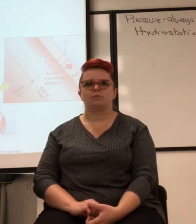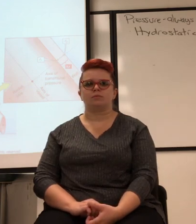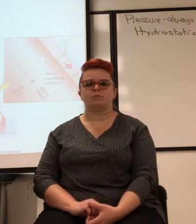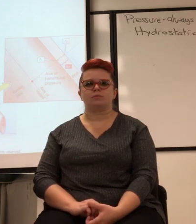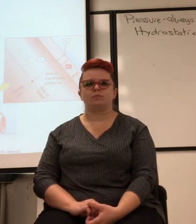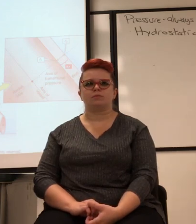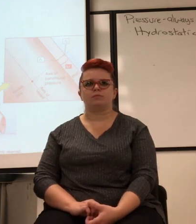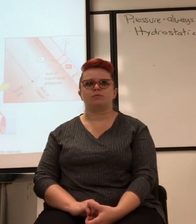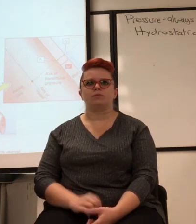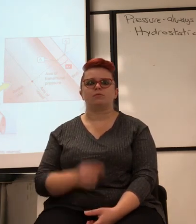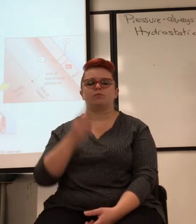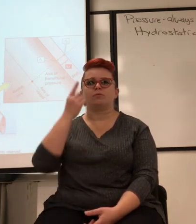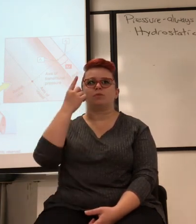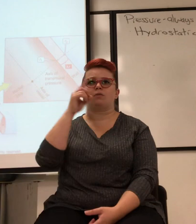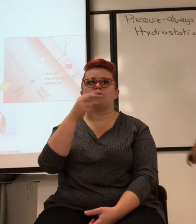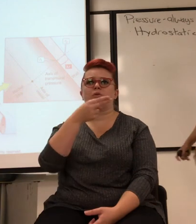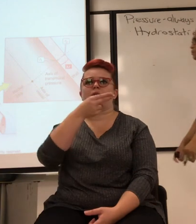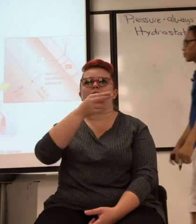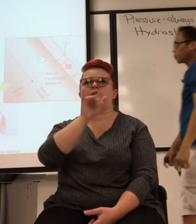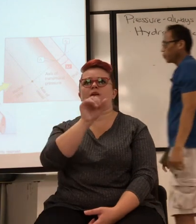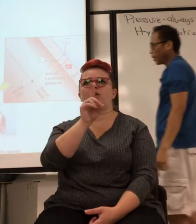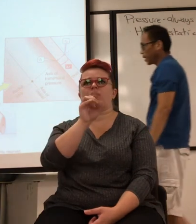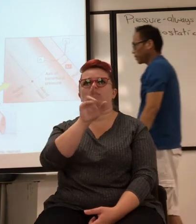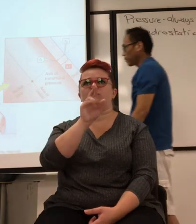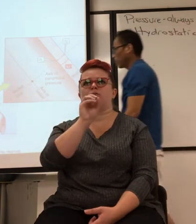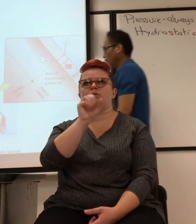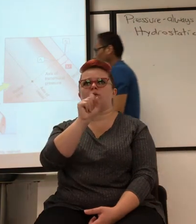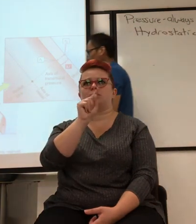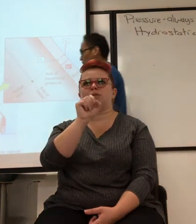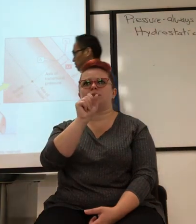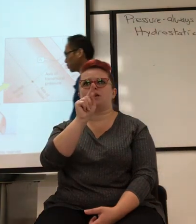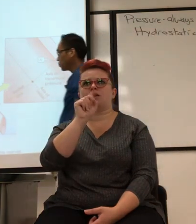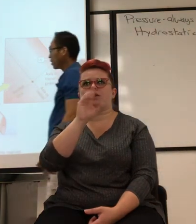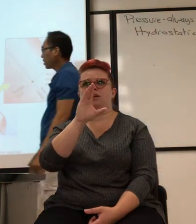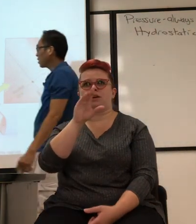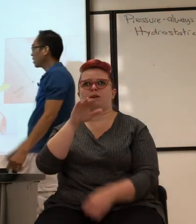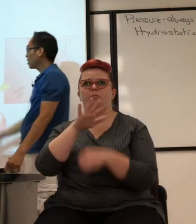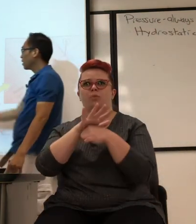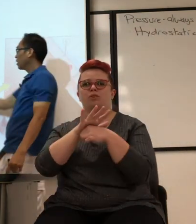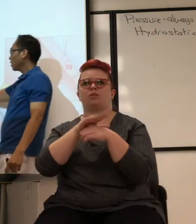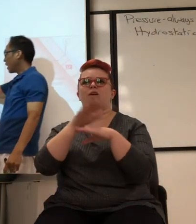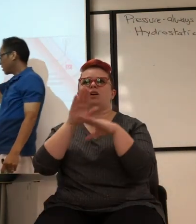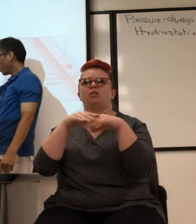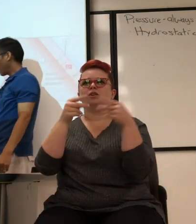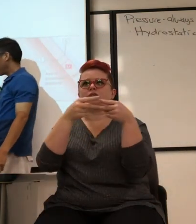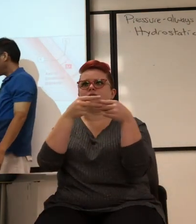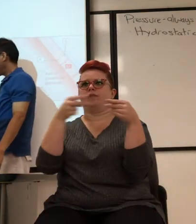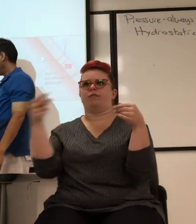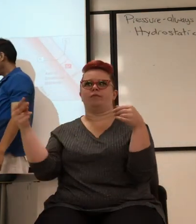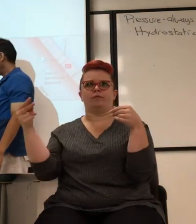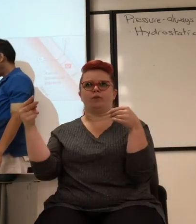So in the case of hydrostatic pressure, it's in the vertical plane, the difference between